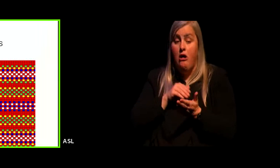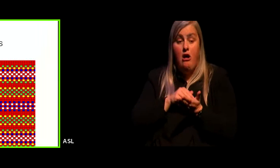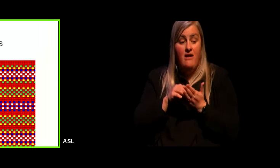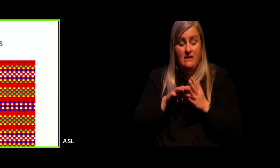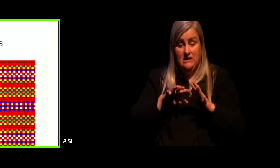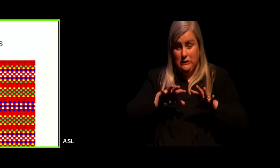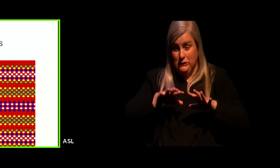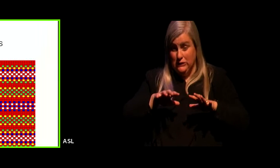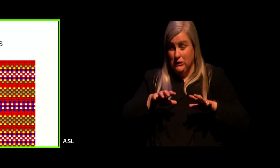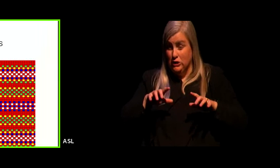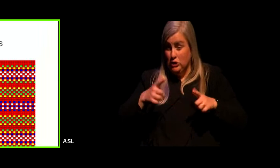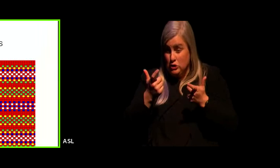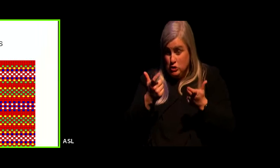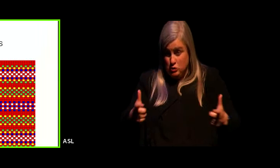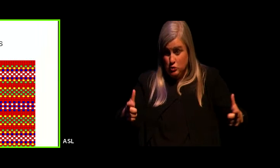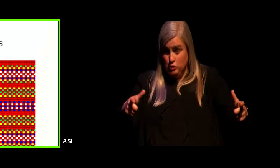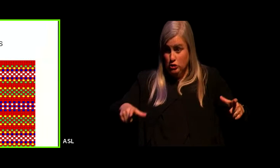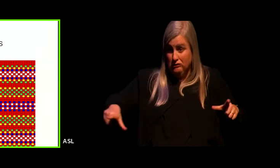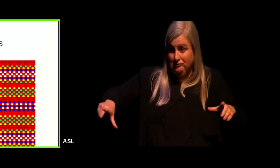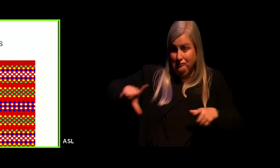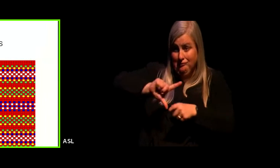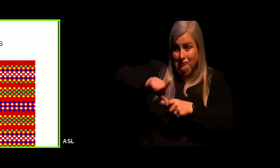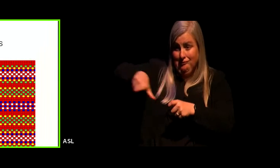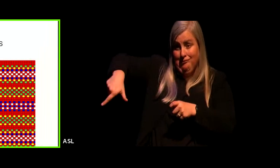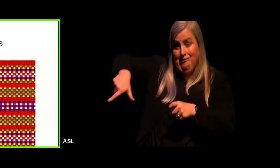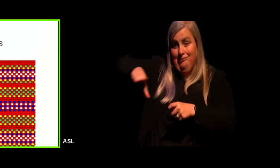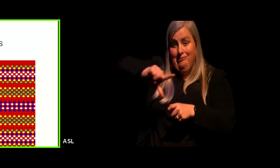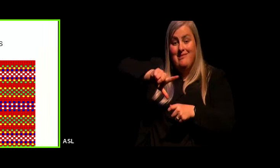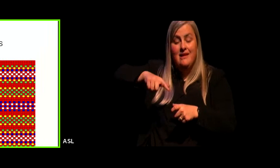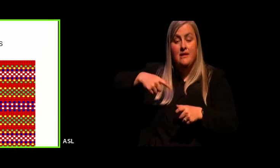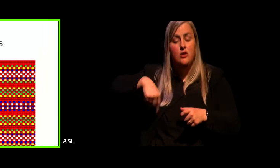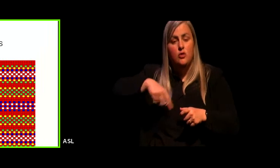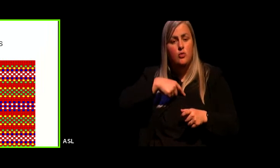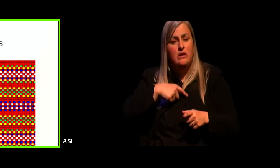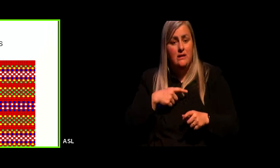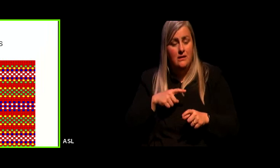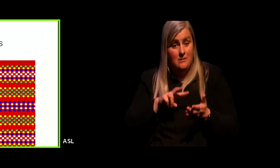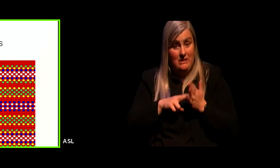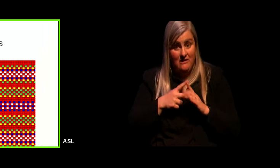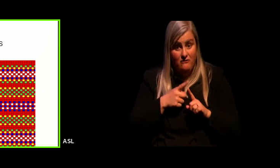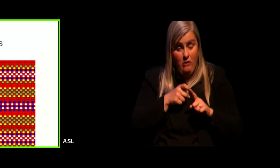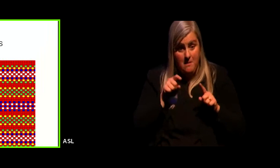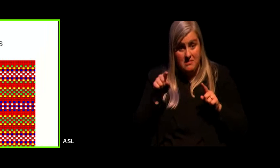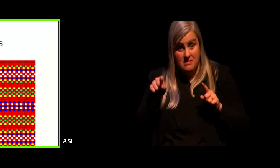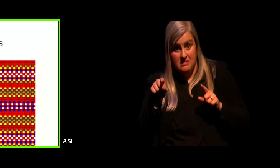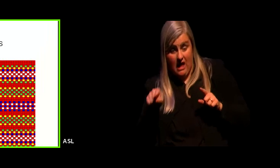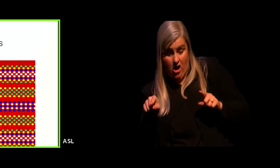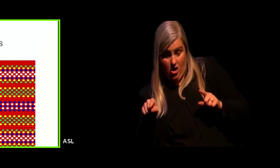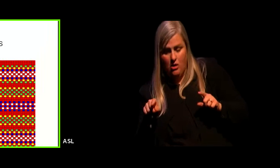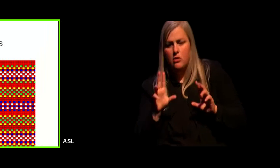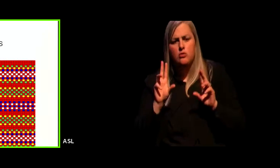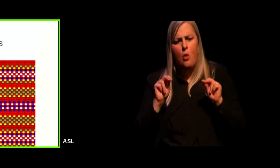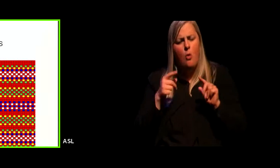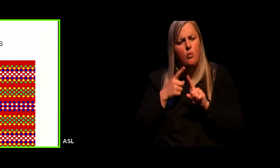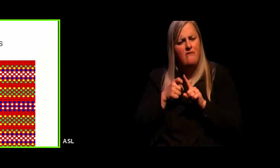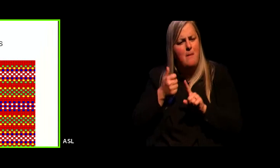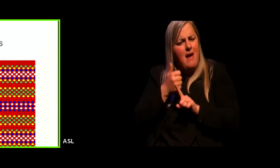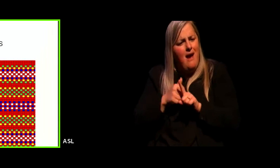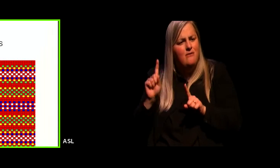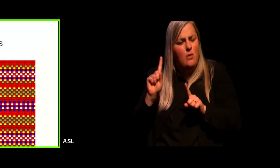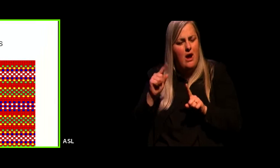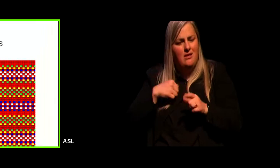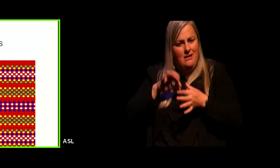that doesn't mean we weren't from anywhere. We were from everywhere. Right? Just that movement doesn't discount our connection to place.